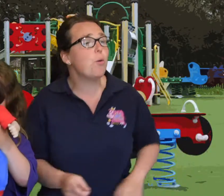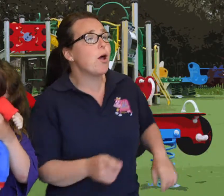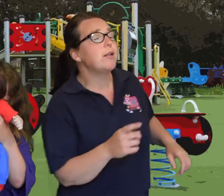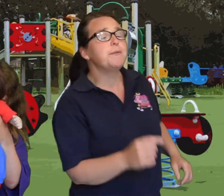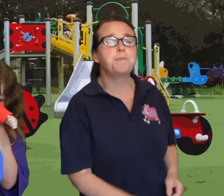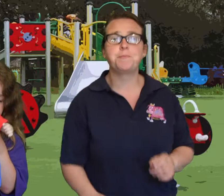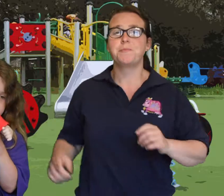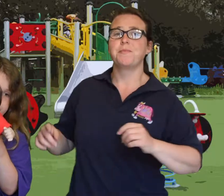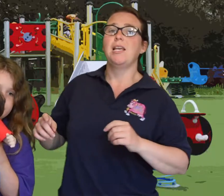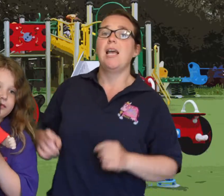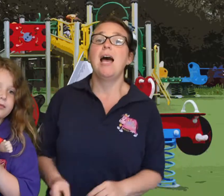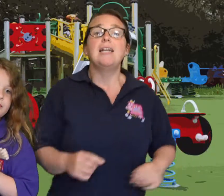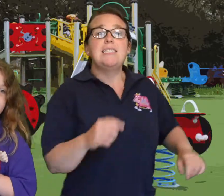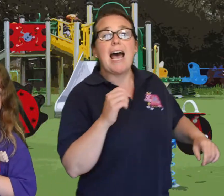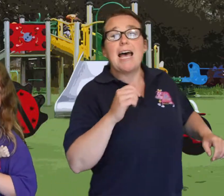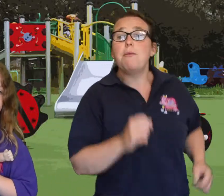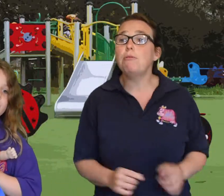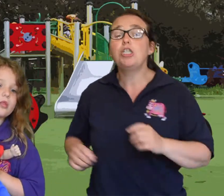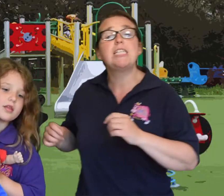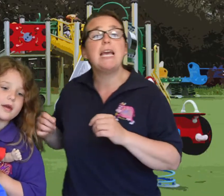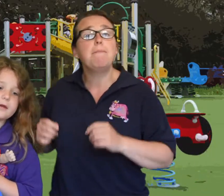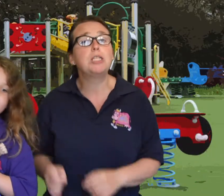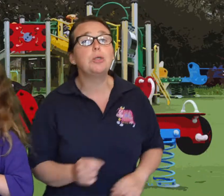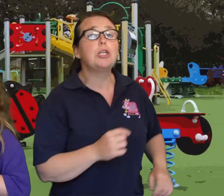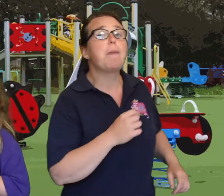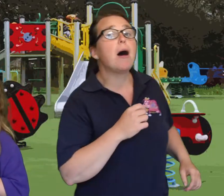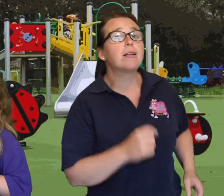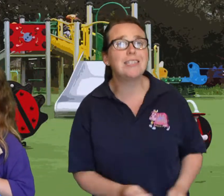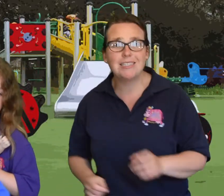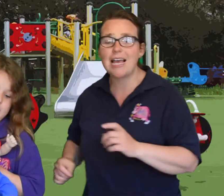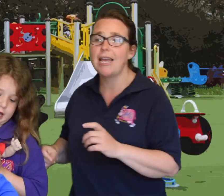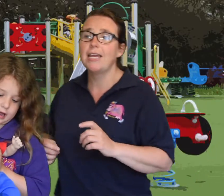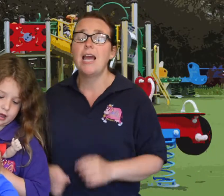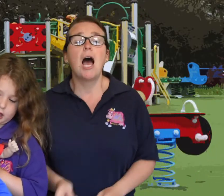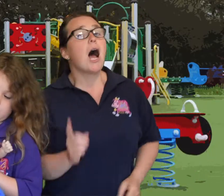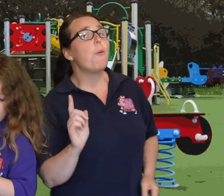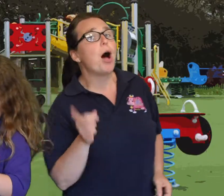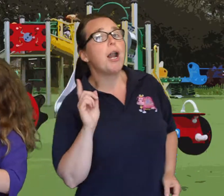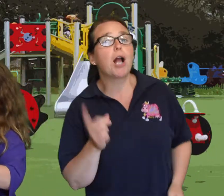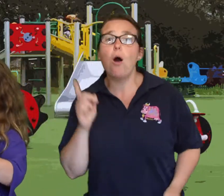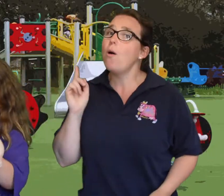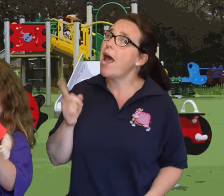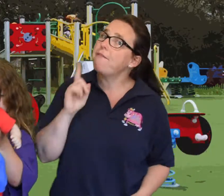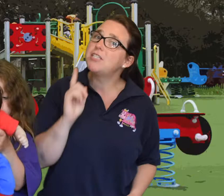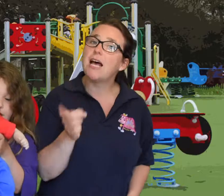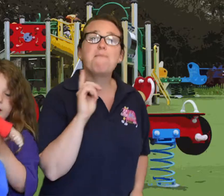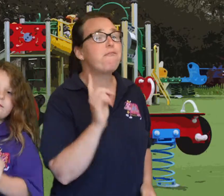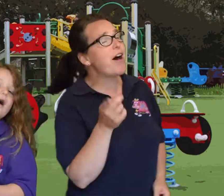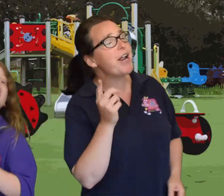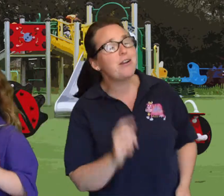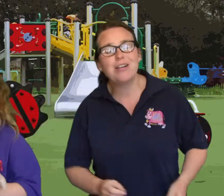everyone. Daddy, won't you take me to the park today? I wanna go and have some fun.